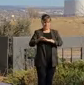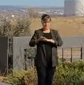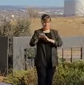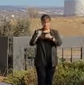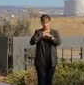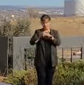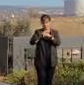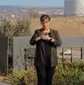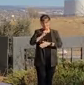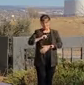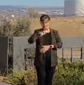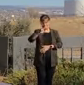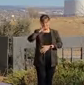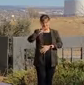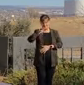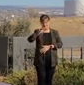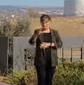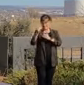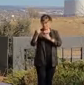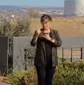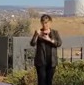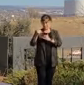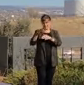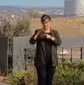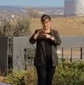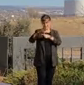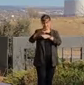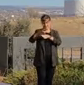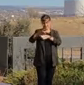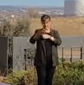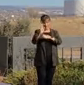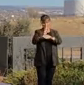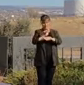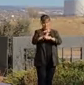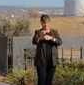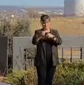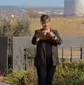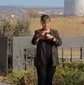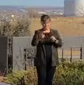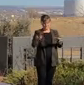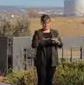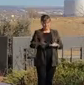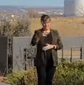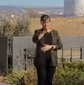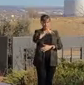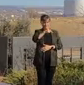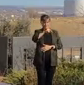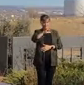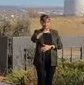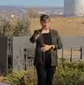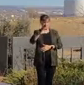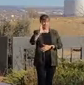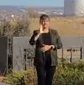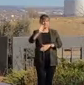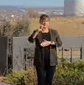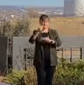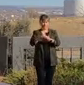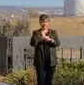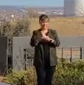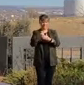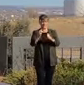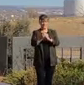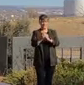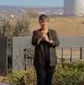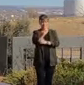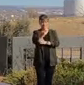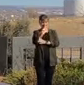and is 27 years old. He's currently majoring in business administration here at Pikes Peak Community College and will be graduating with